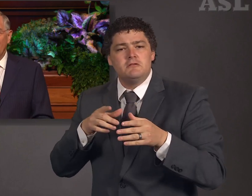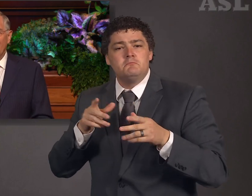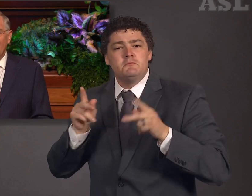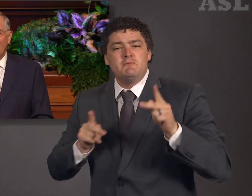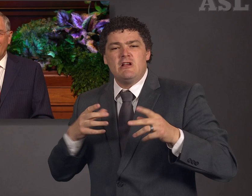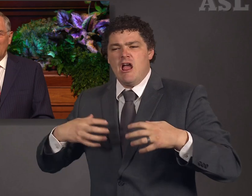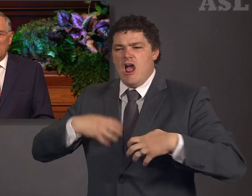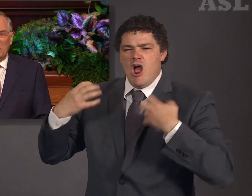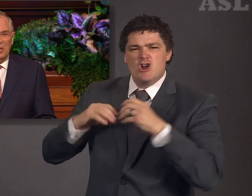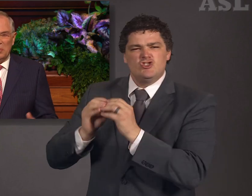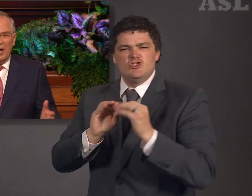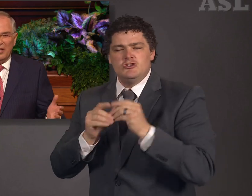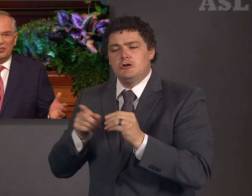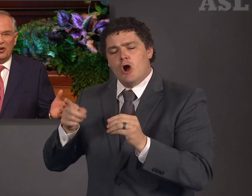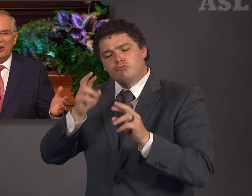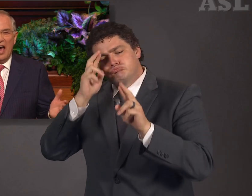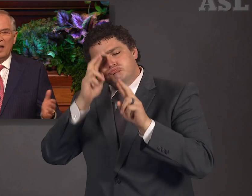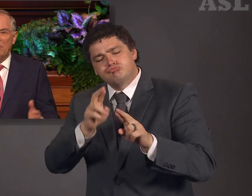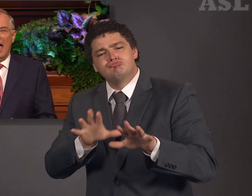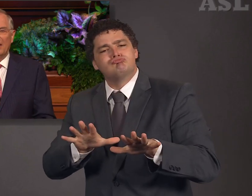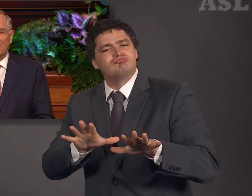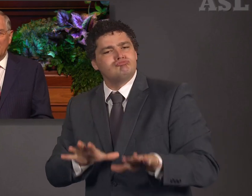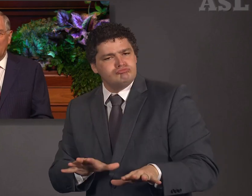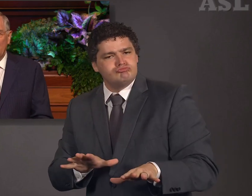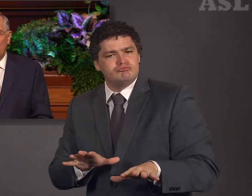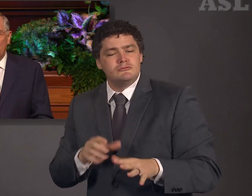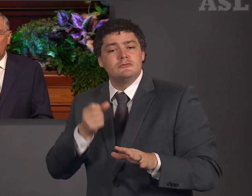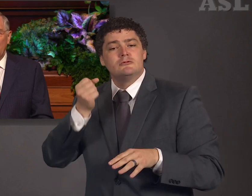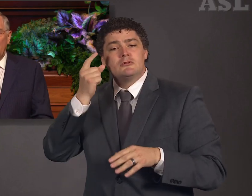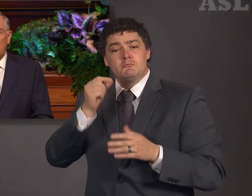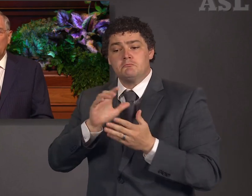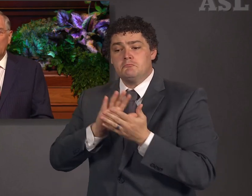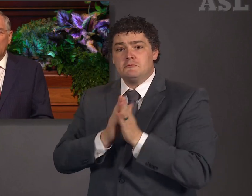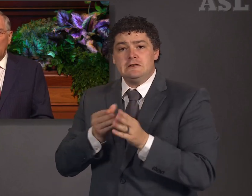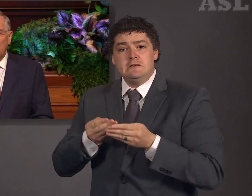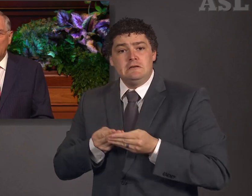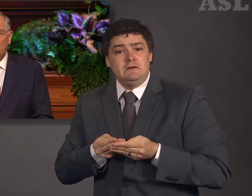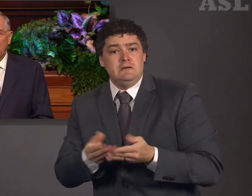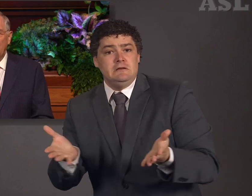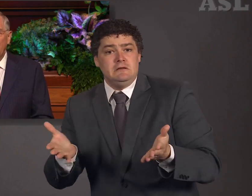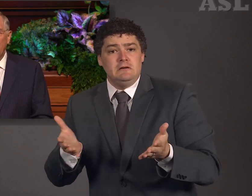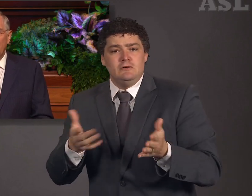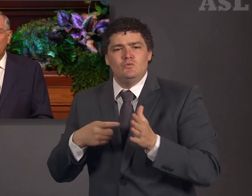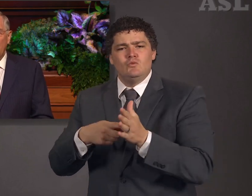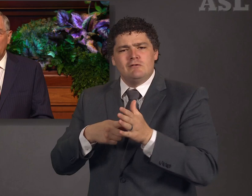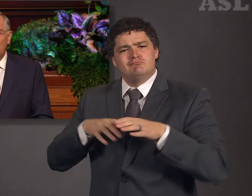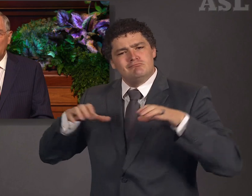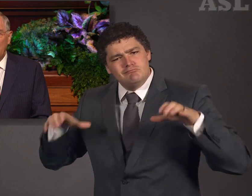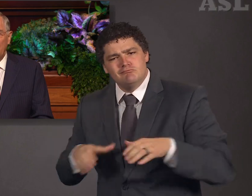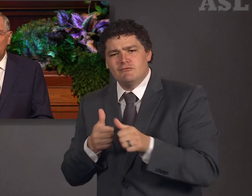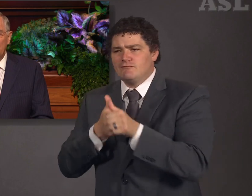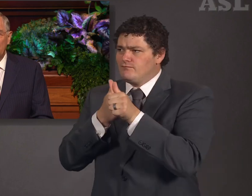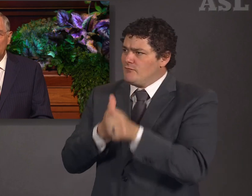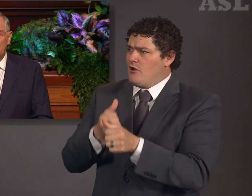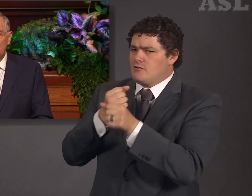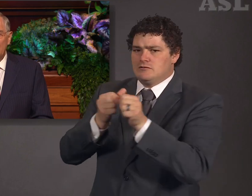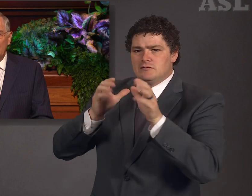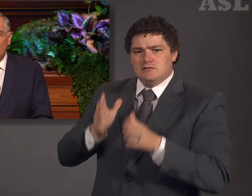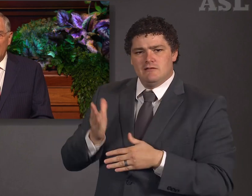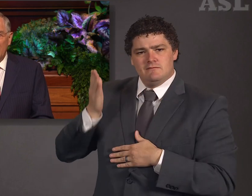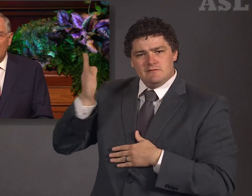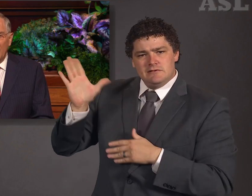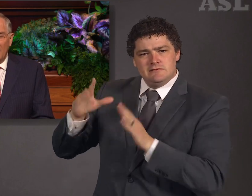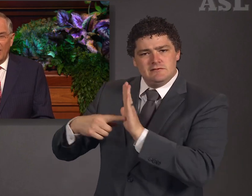darts. Peacemakers are not passive. They are persuasive in the Savior's way.